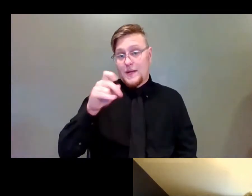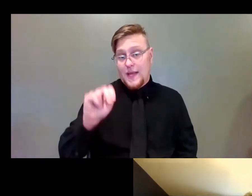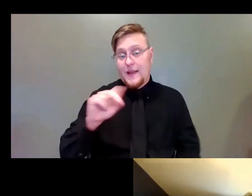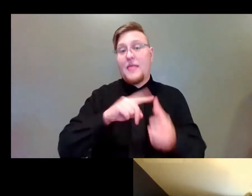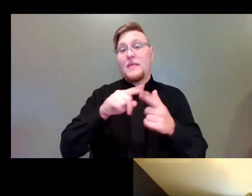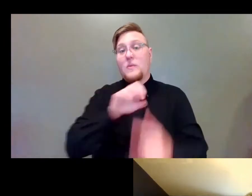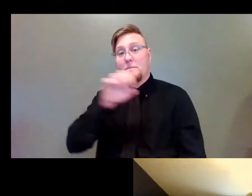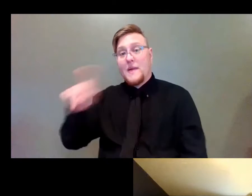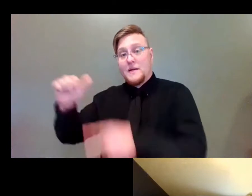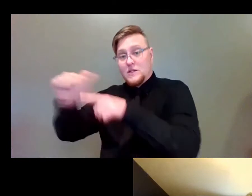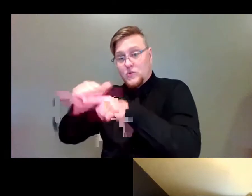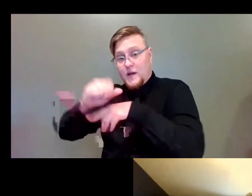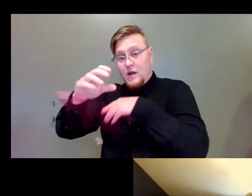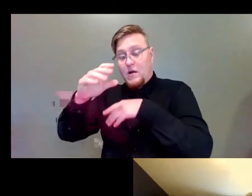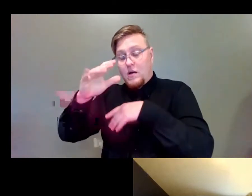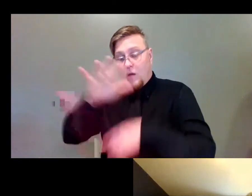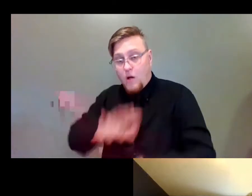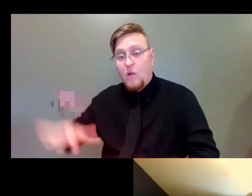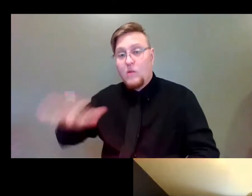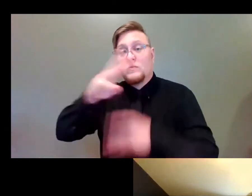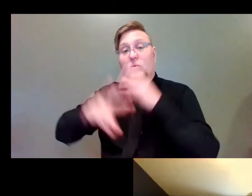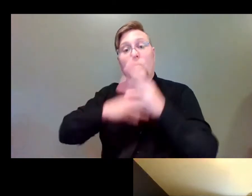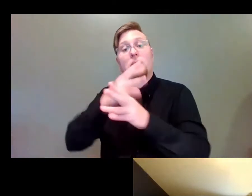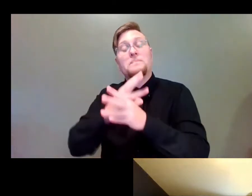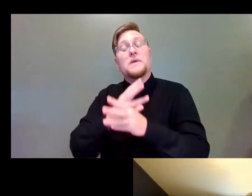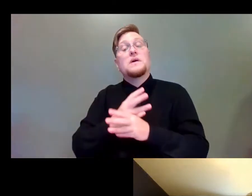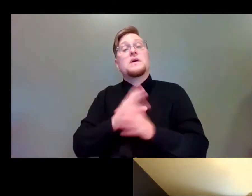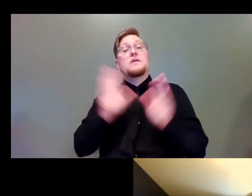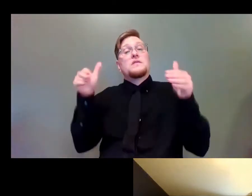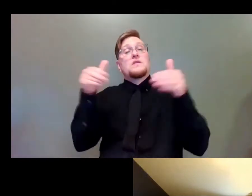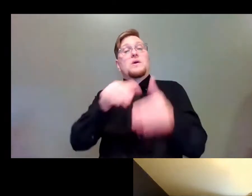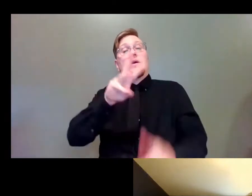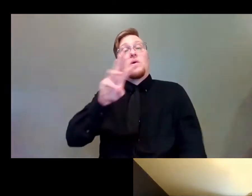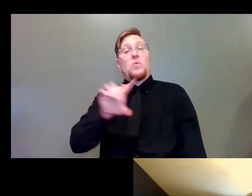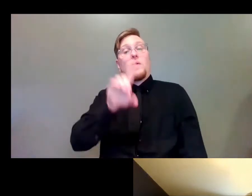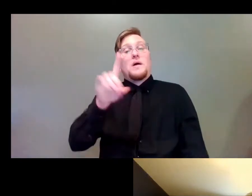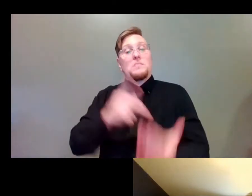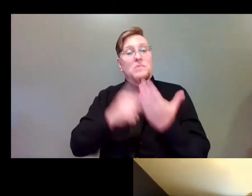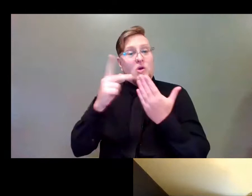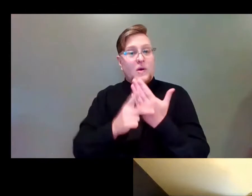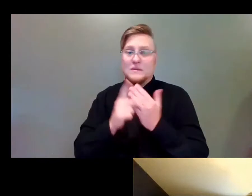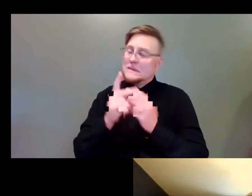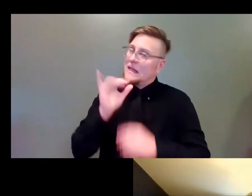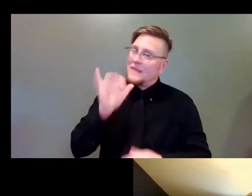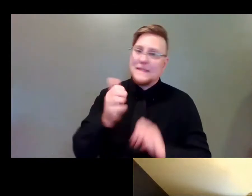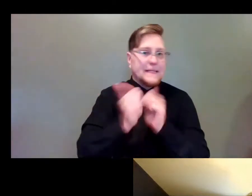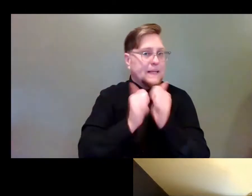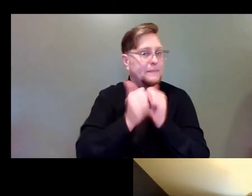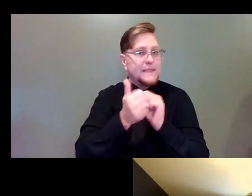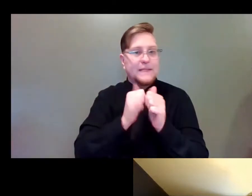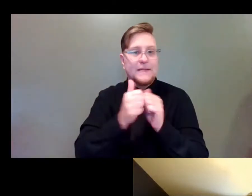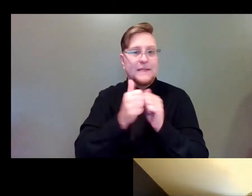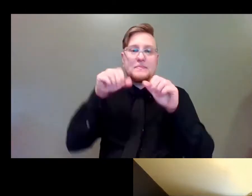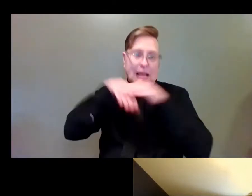the world. So getting into the WILD program is very competitive. We sometimes have over